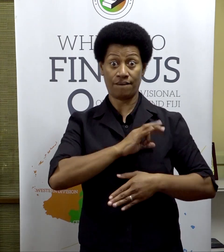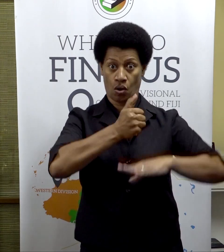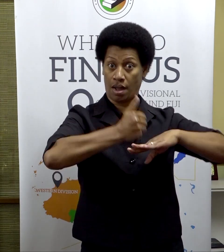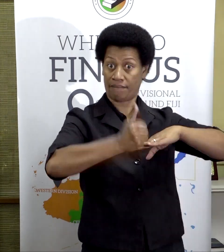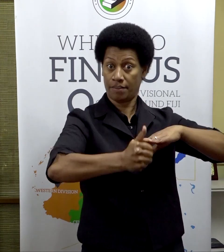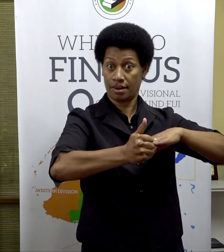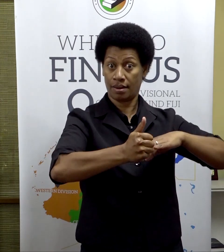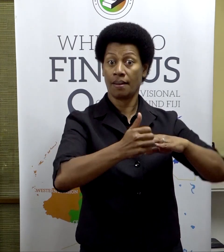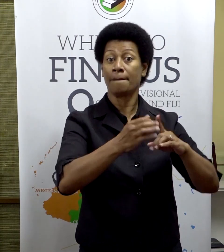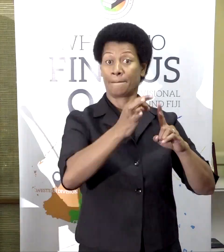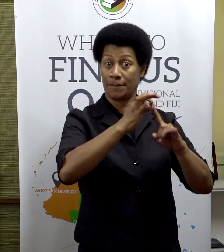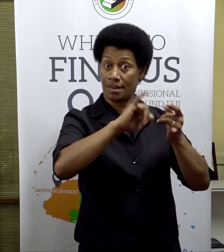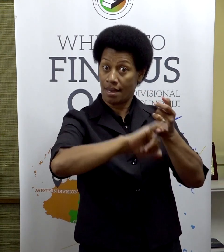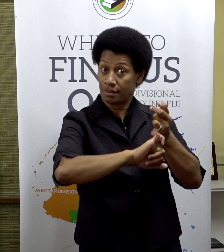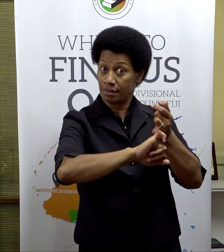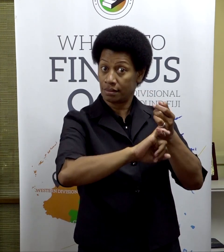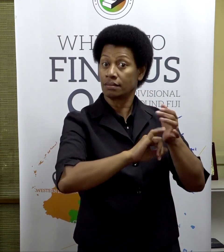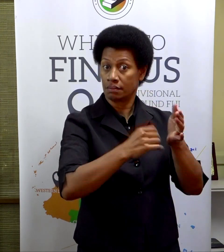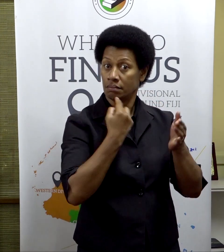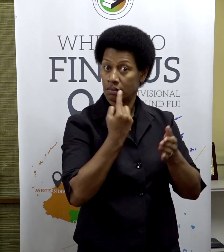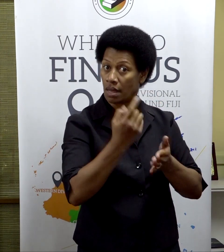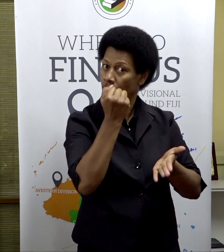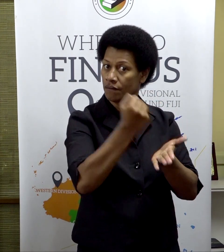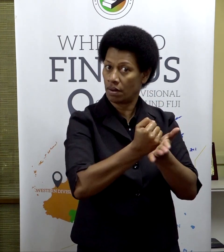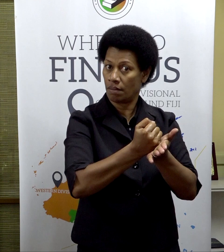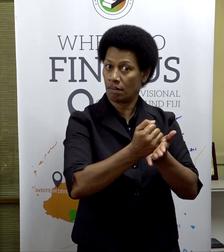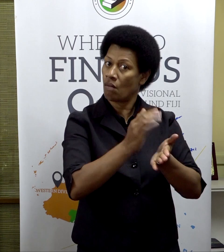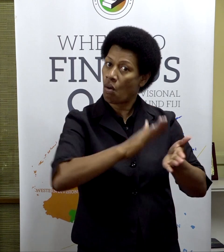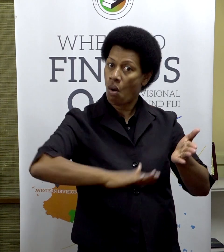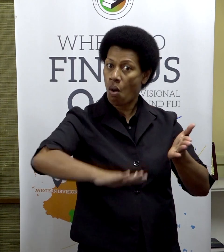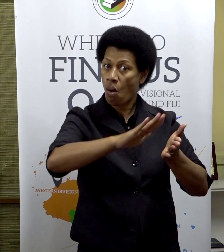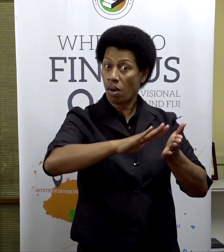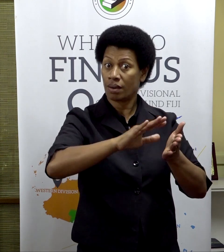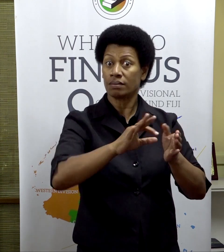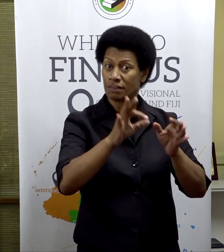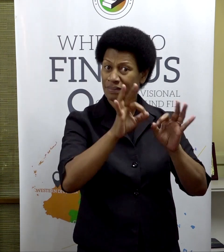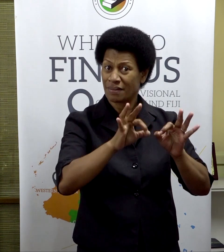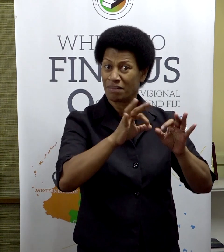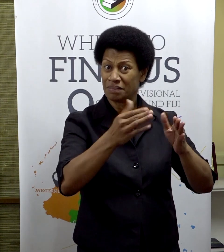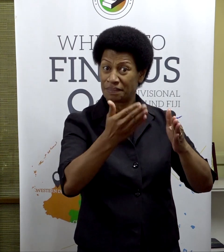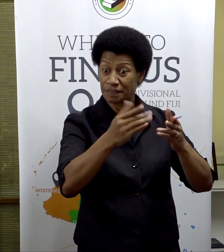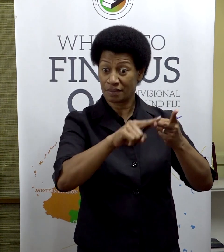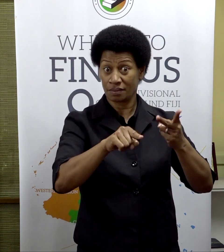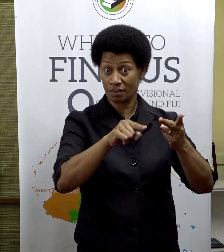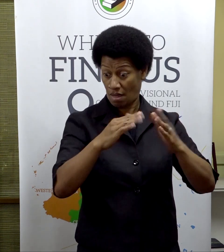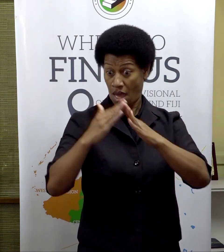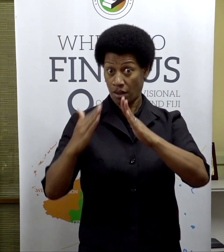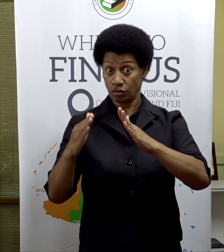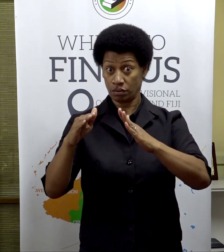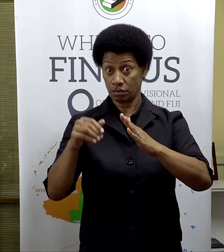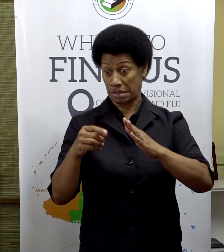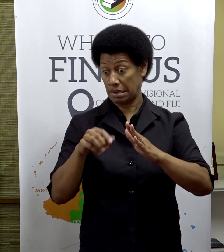by the Permanent Secretary for Civil Servant, all non-essential civil servants living in flood-prone areas can now